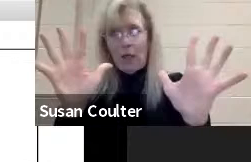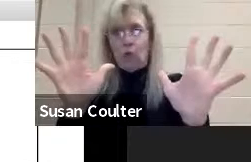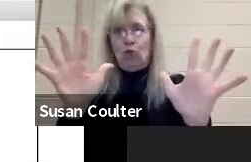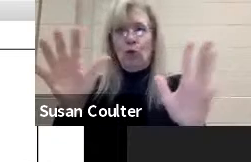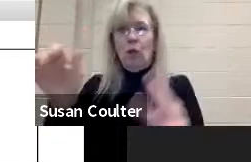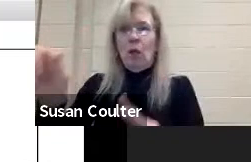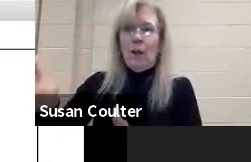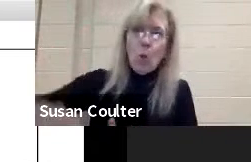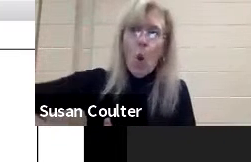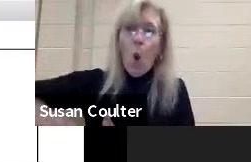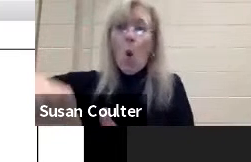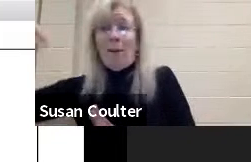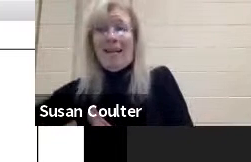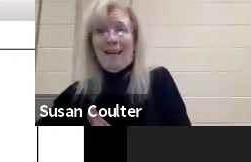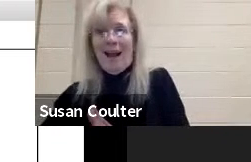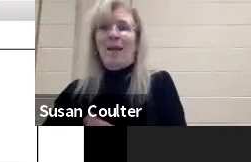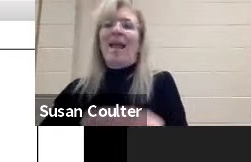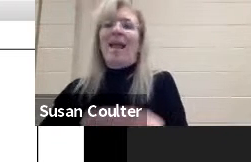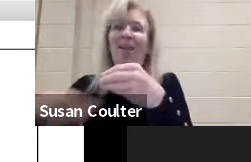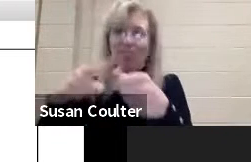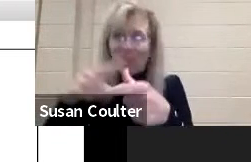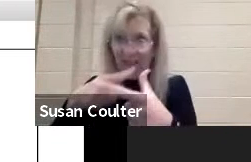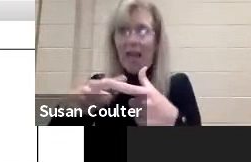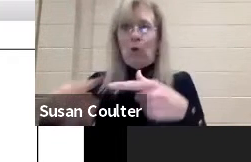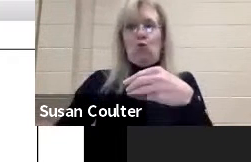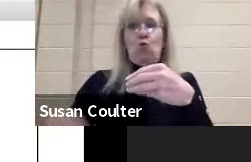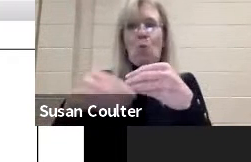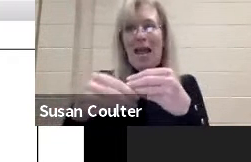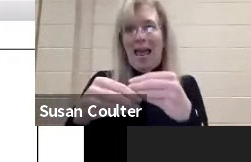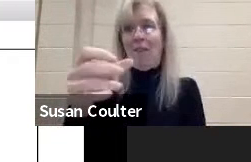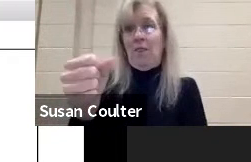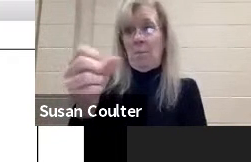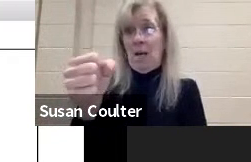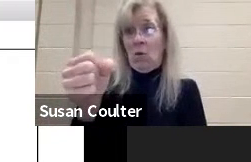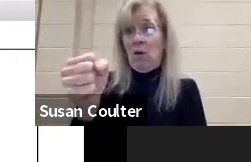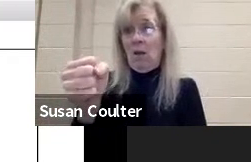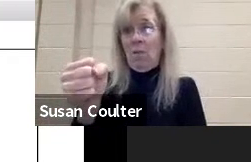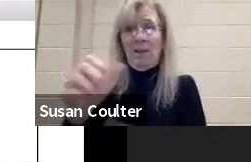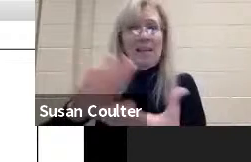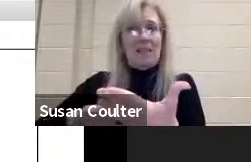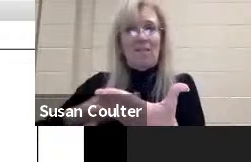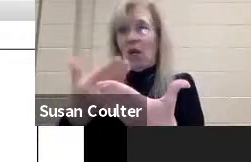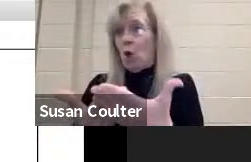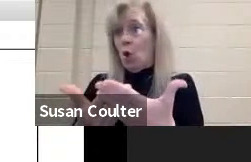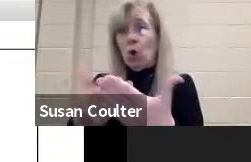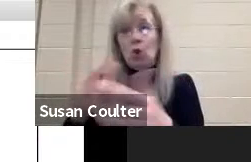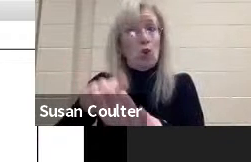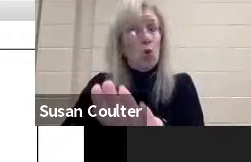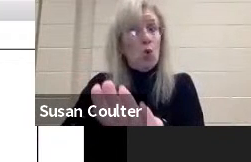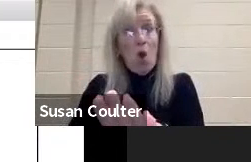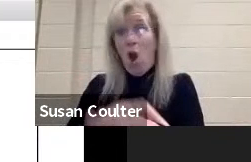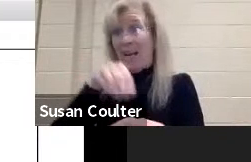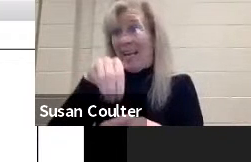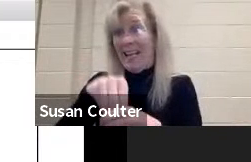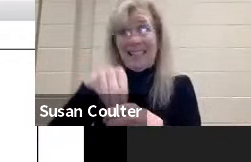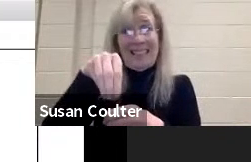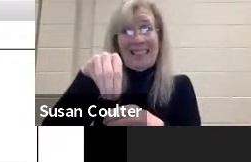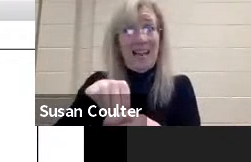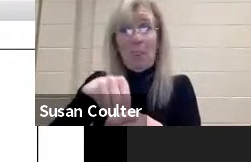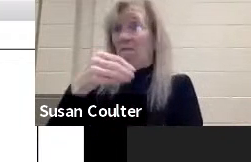it's finished. You open it up and then you add the milk. Because if it cooks too